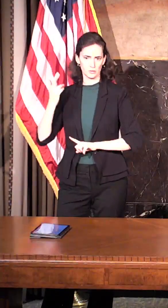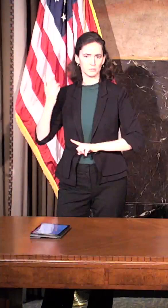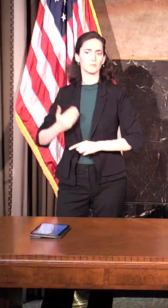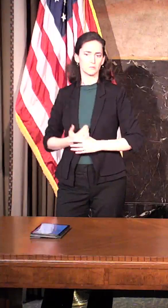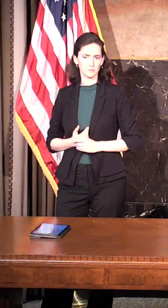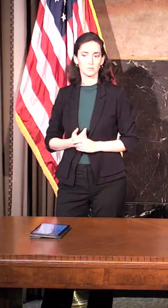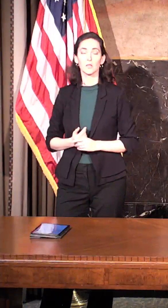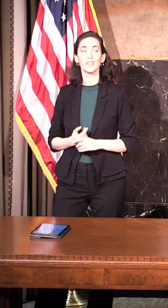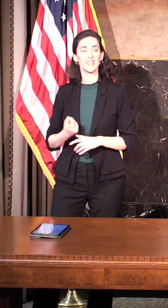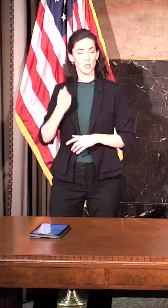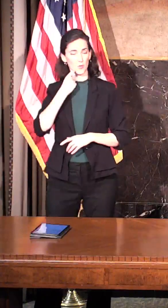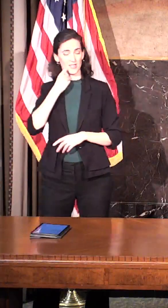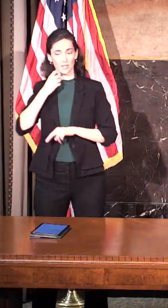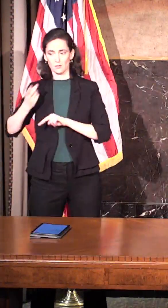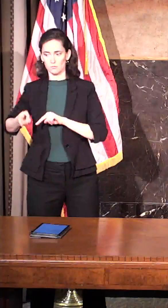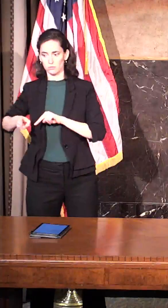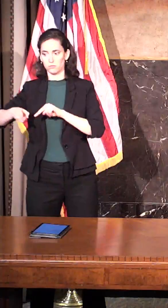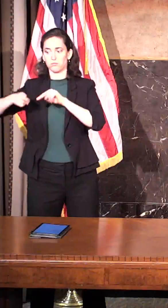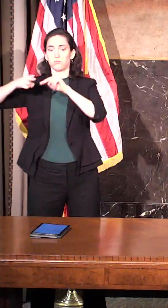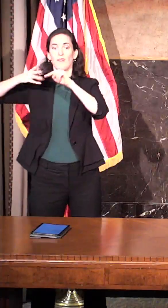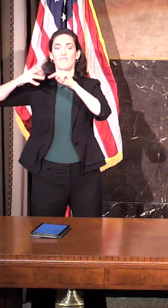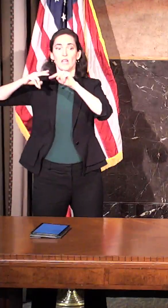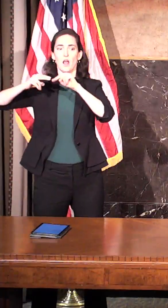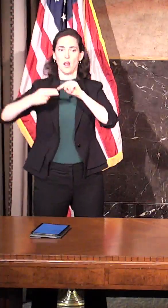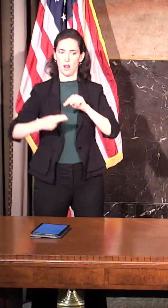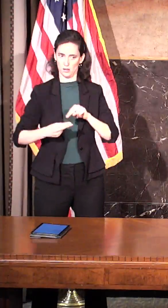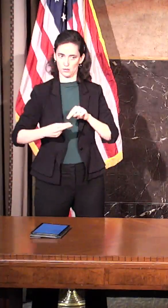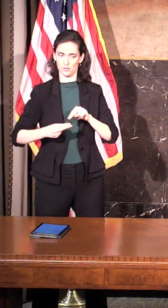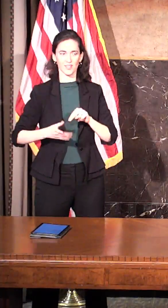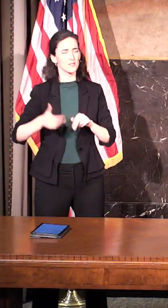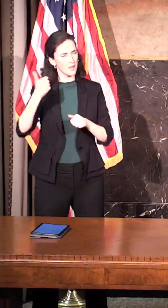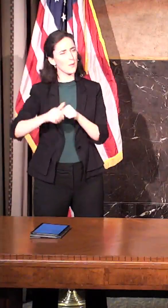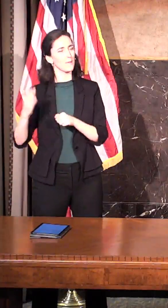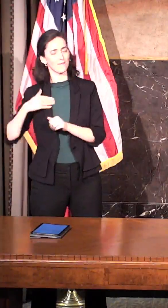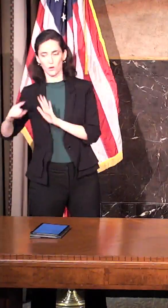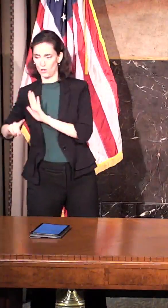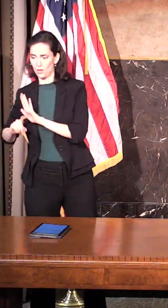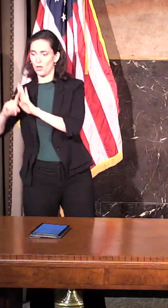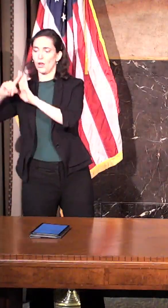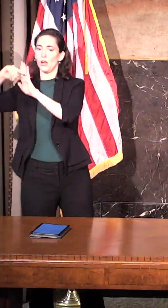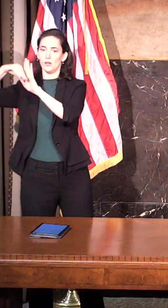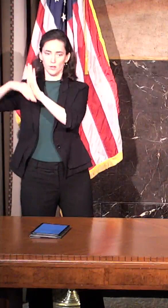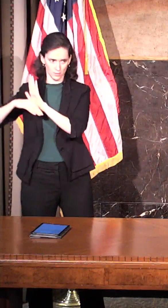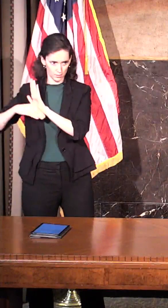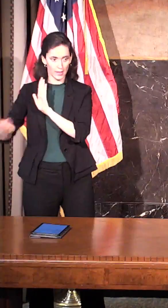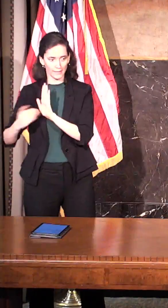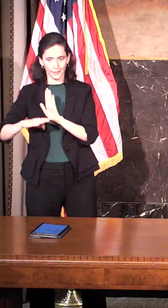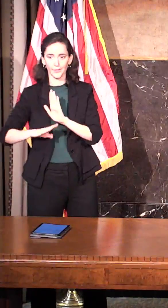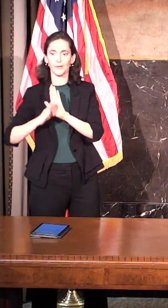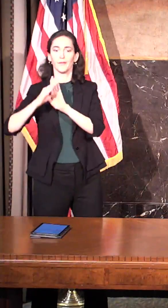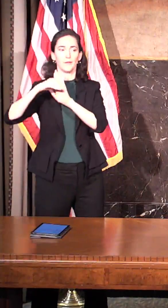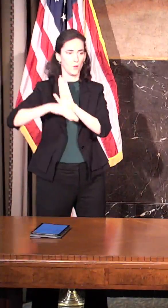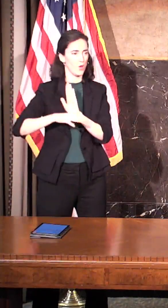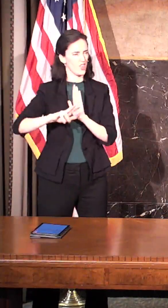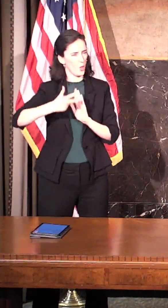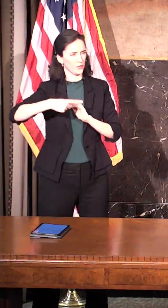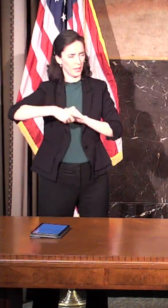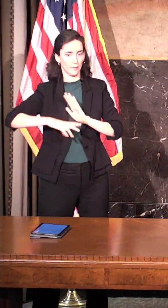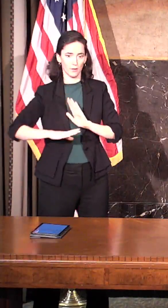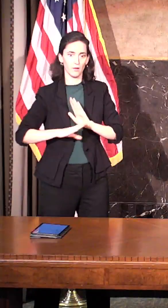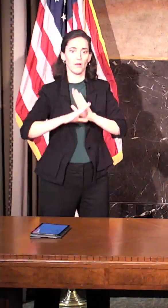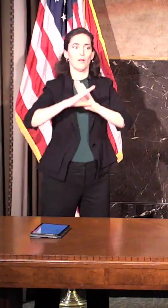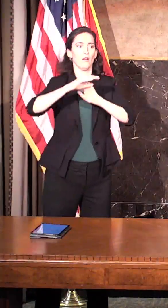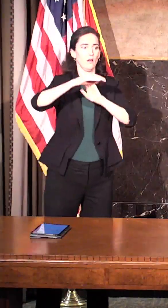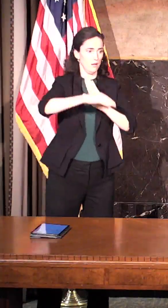down from a spike. We've come down from 2 spikes previously. And cases go up, cases spike, and cases come down. And that's, you know,